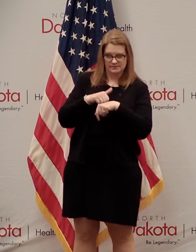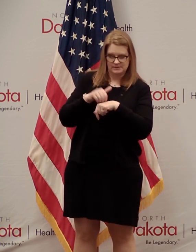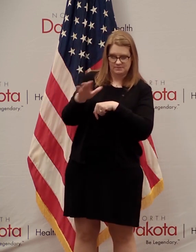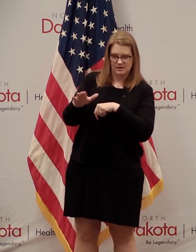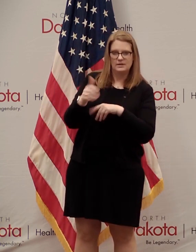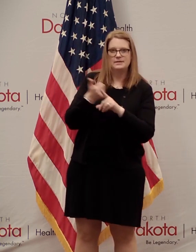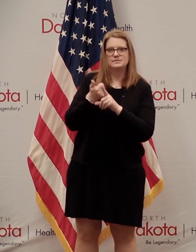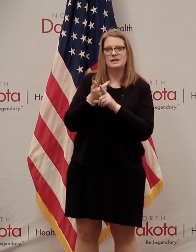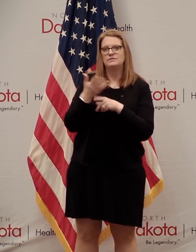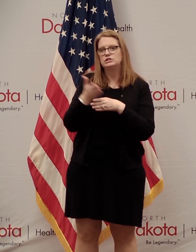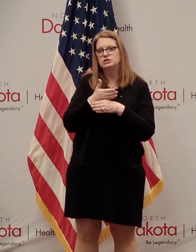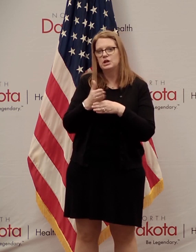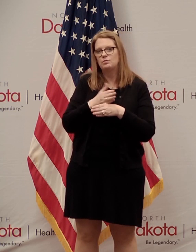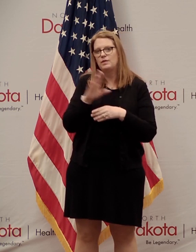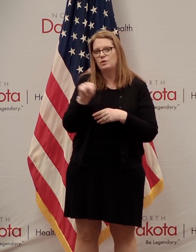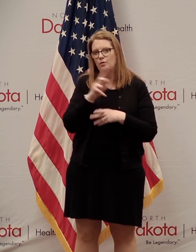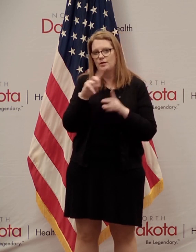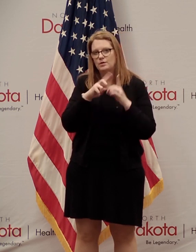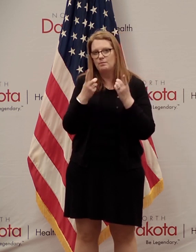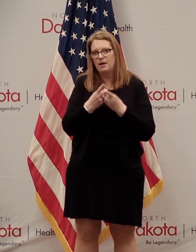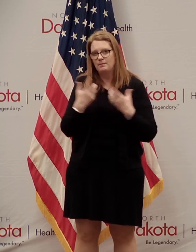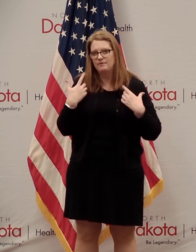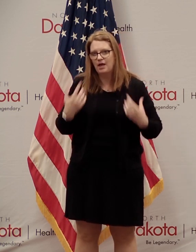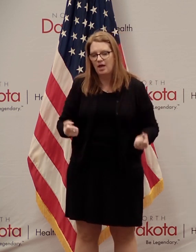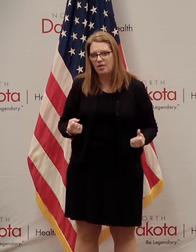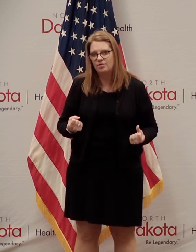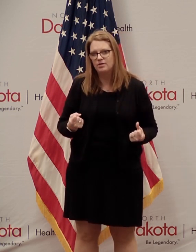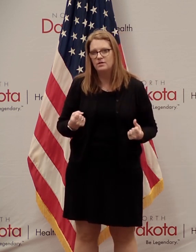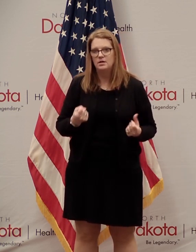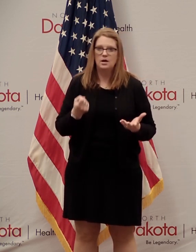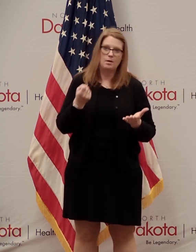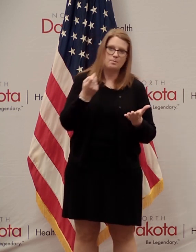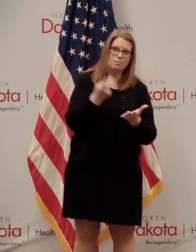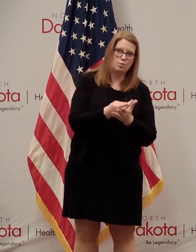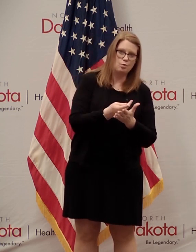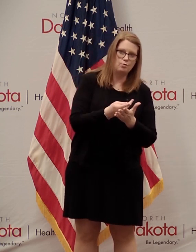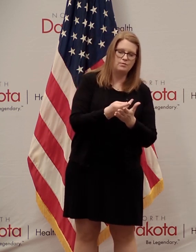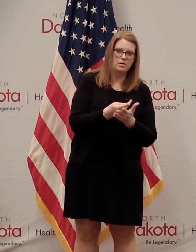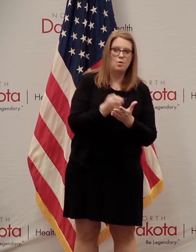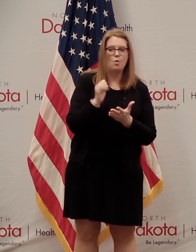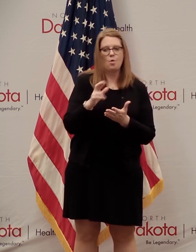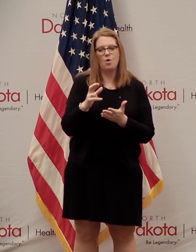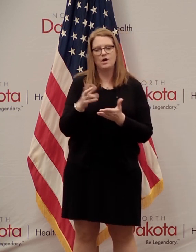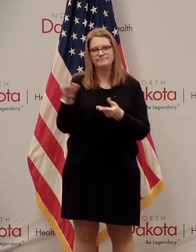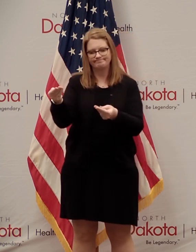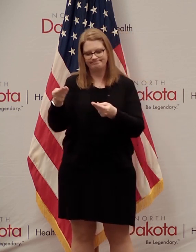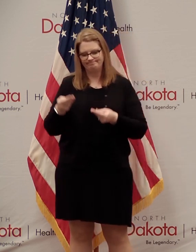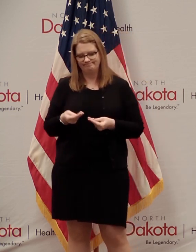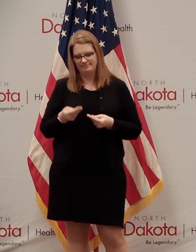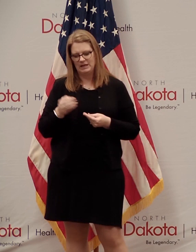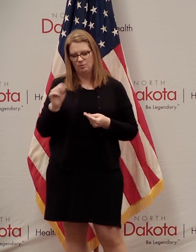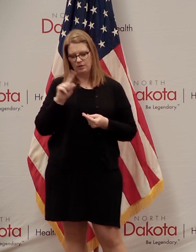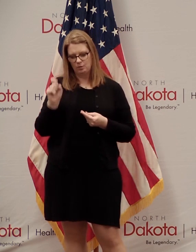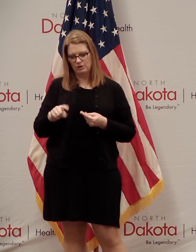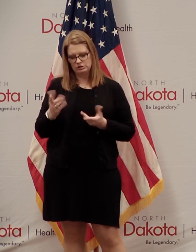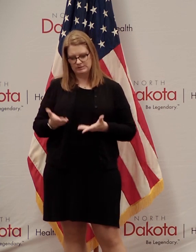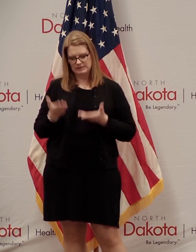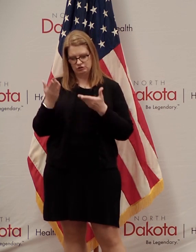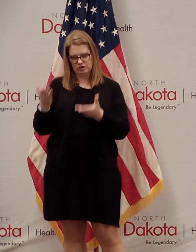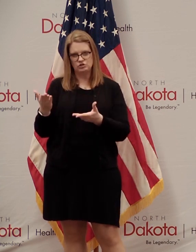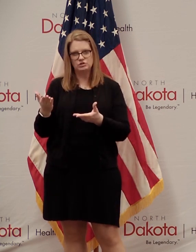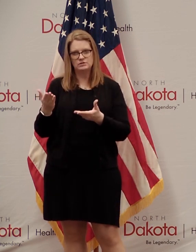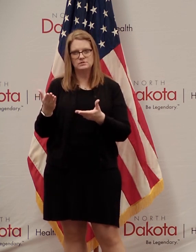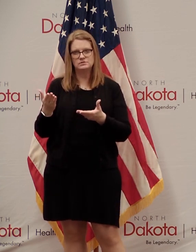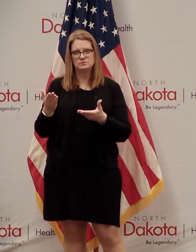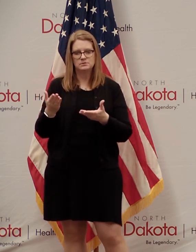then shared with the North Dakota Department of Health and either approved or returned with questions and suggestions so that we are ready